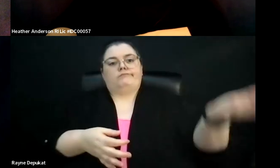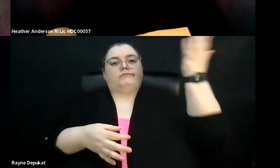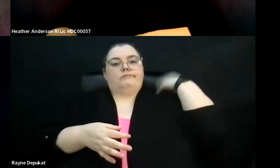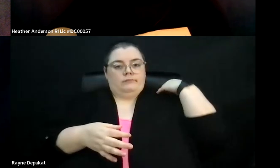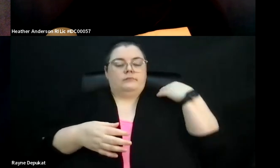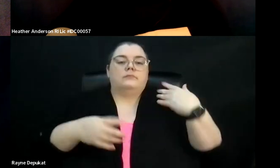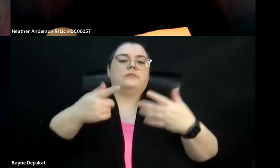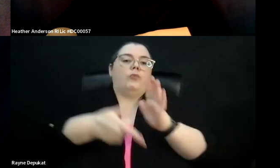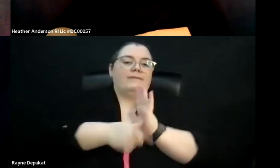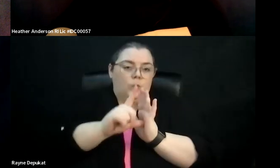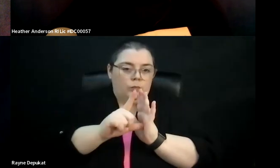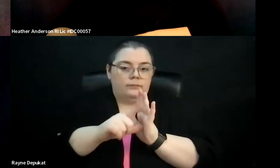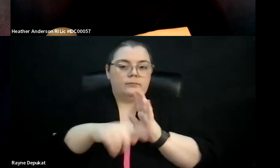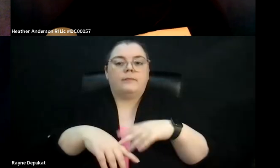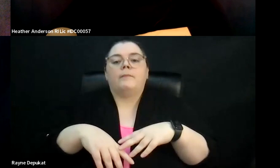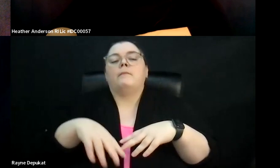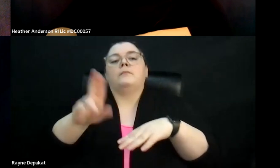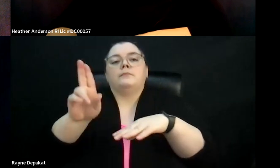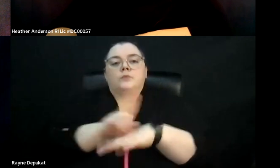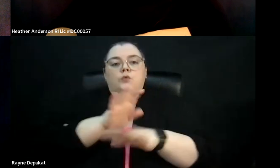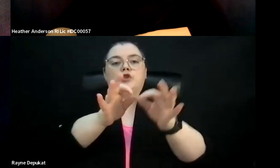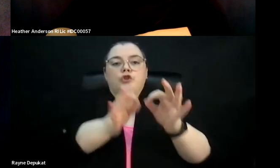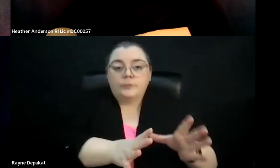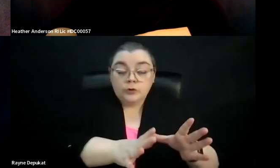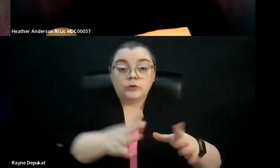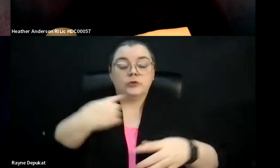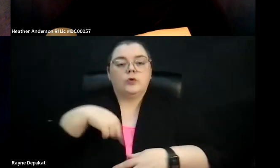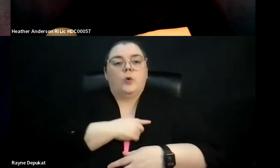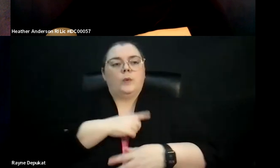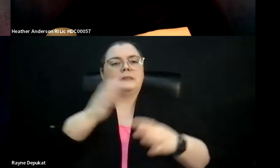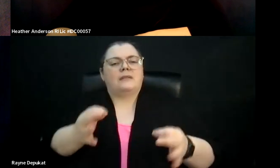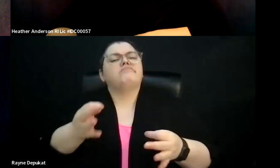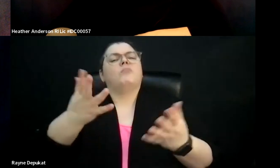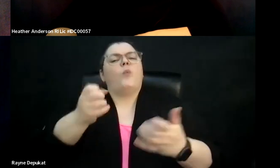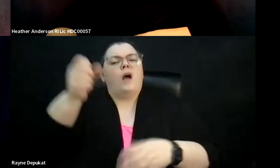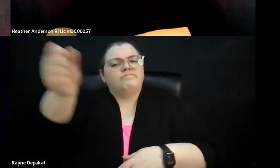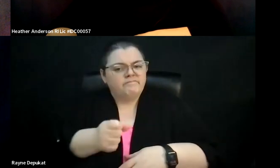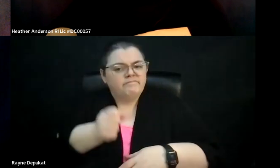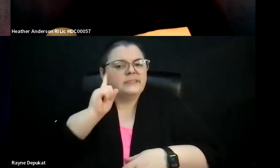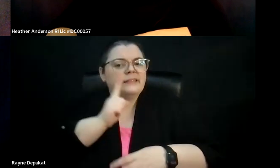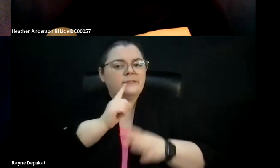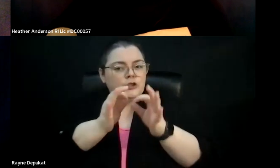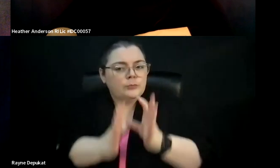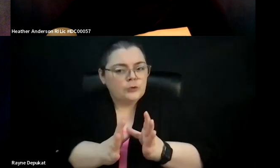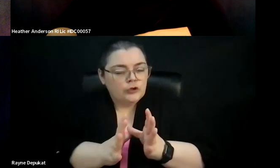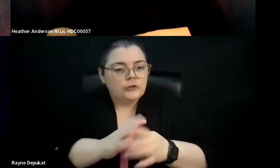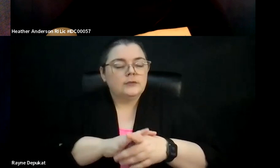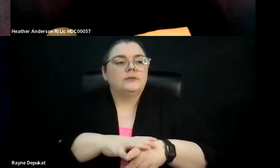What the committee has decided in the past, we review it. We use interpreters, and we wanted to start using